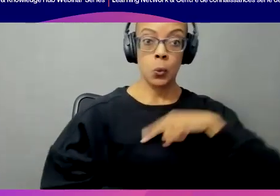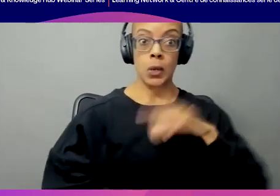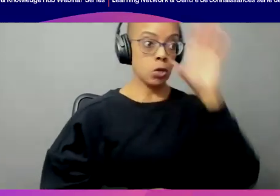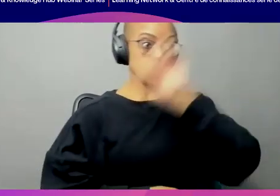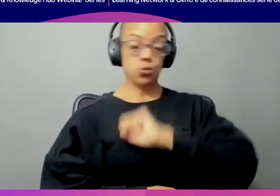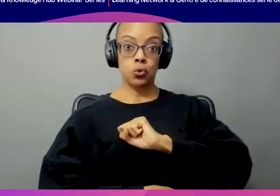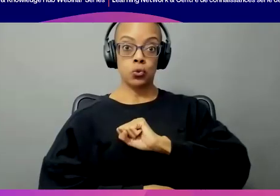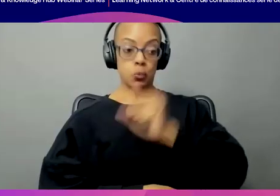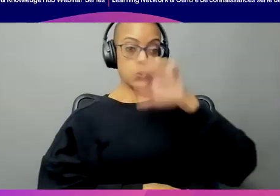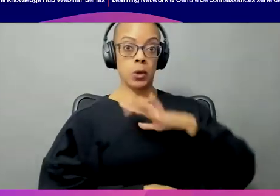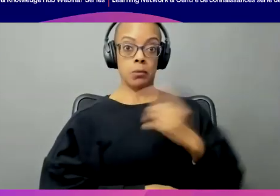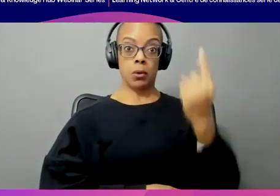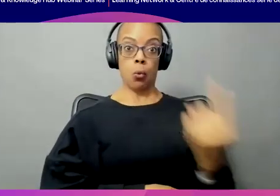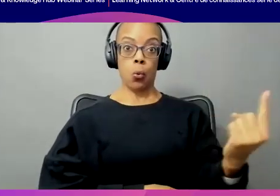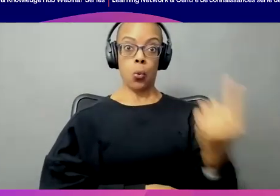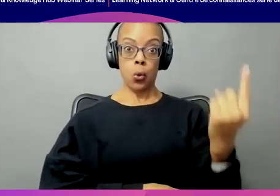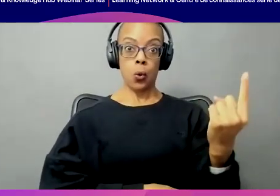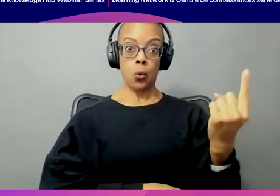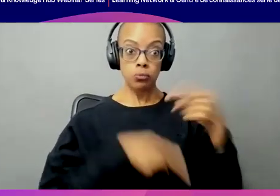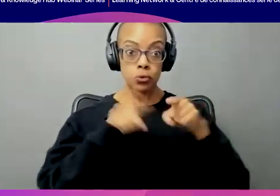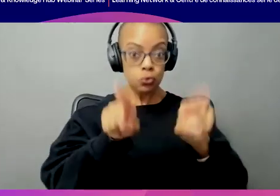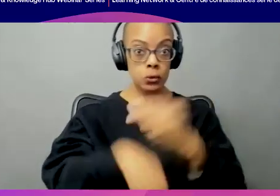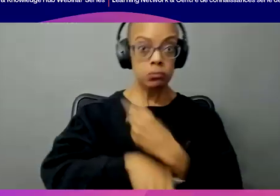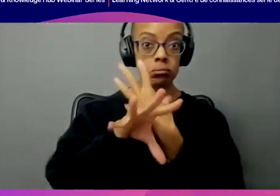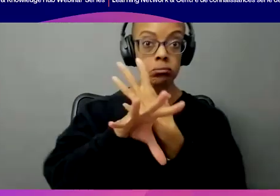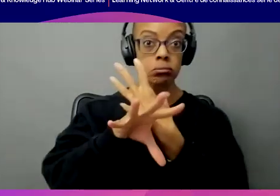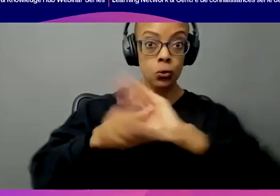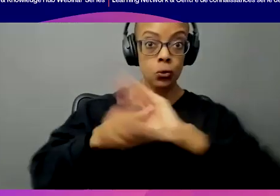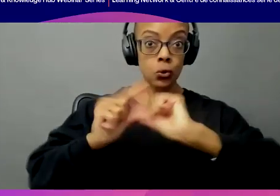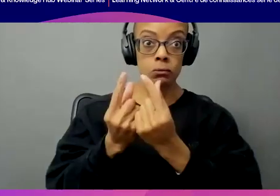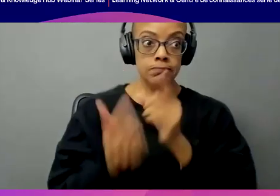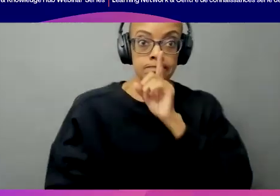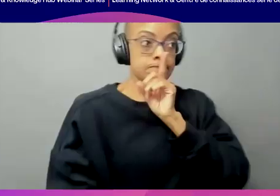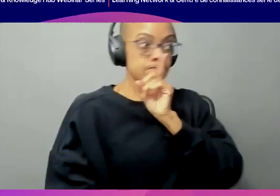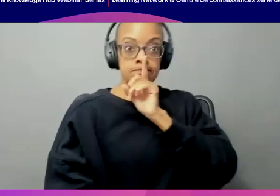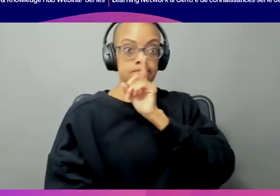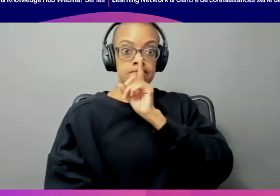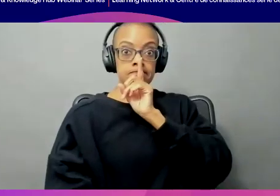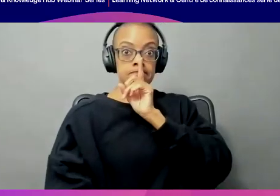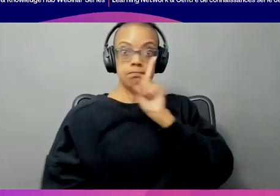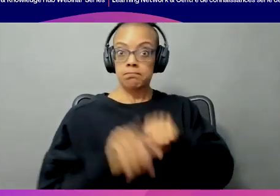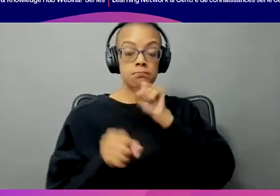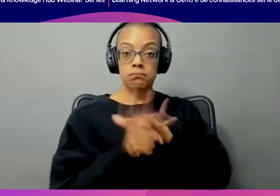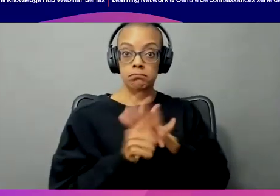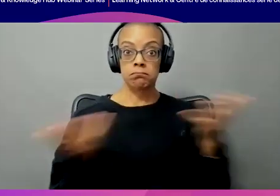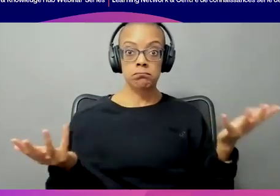alone when they were on the group. So we had to be aware of the fact that, say they had their camera off,